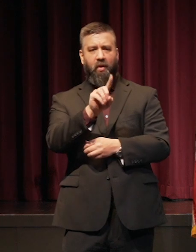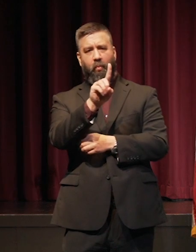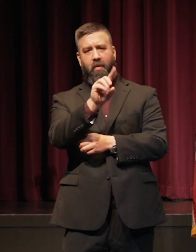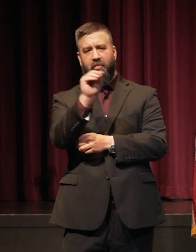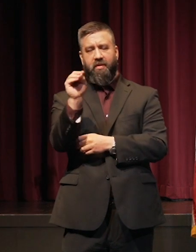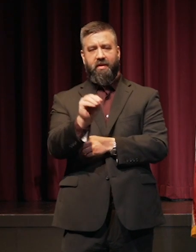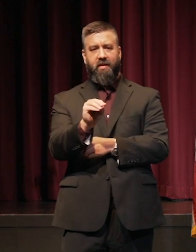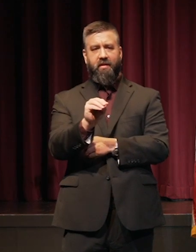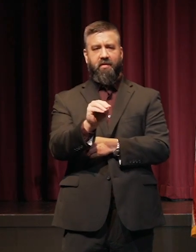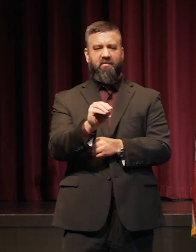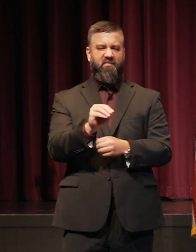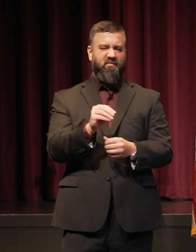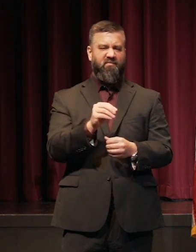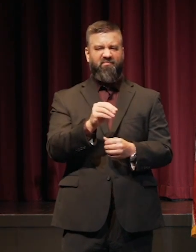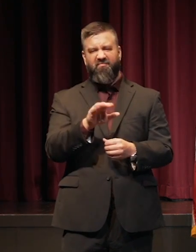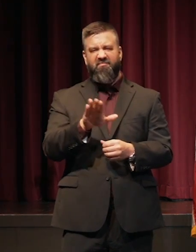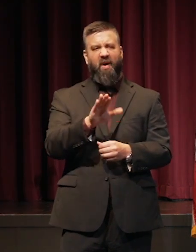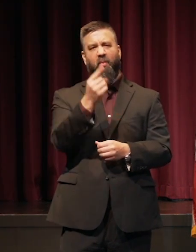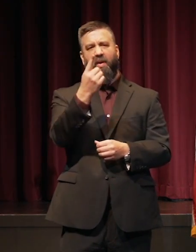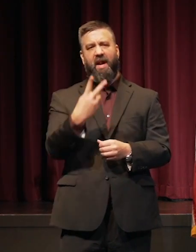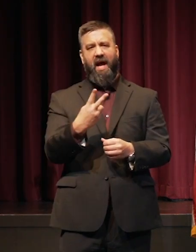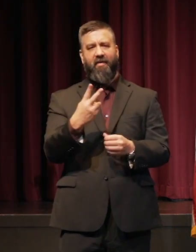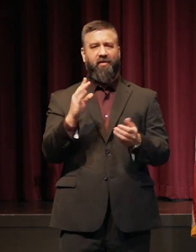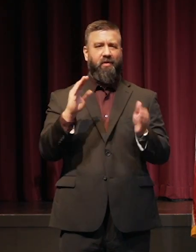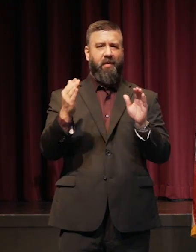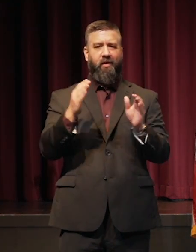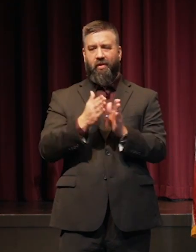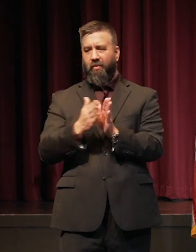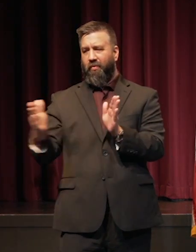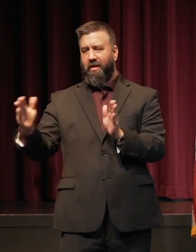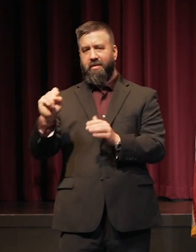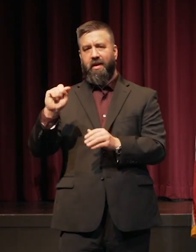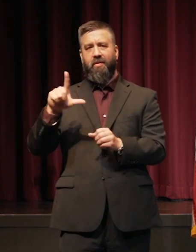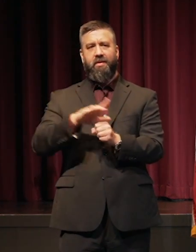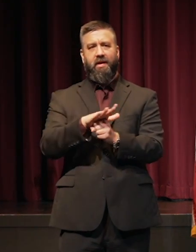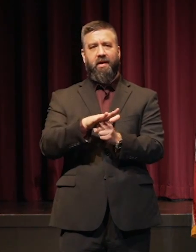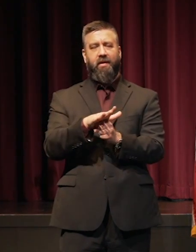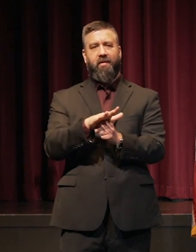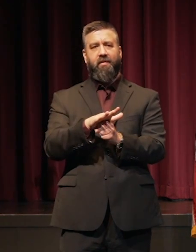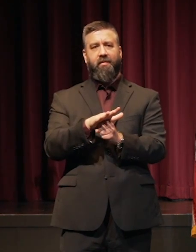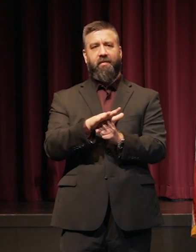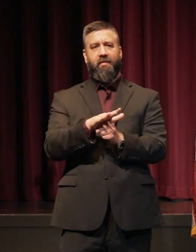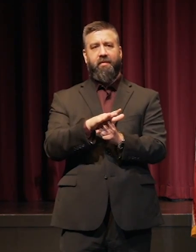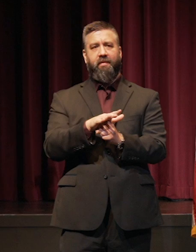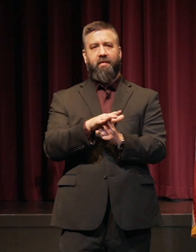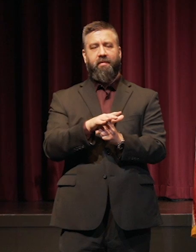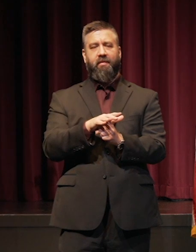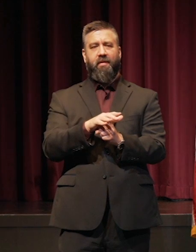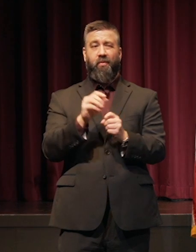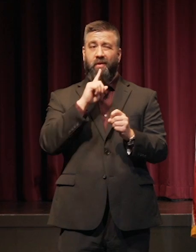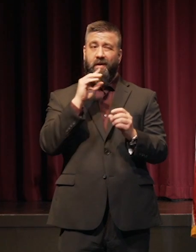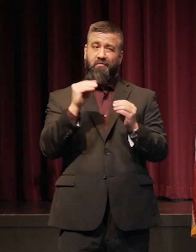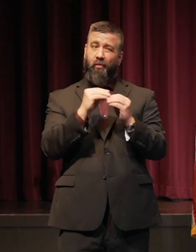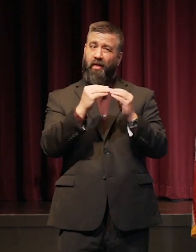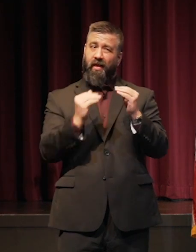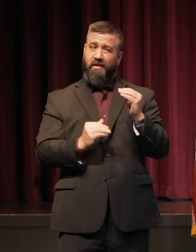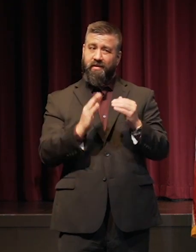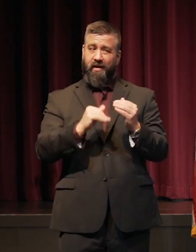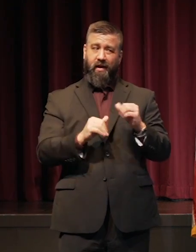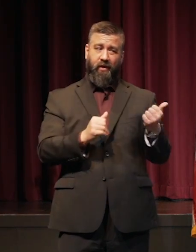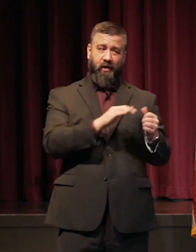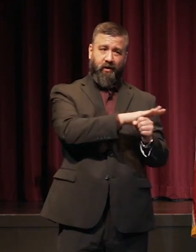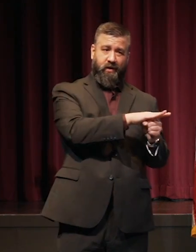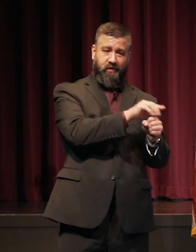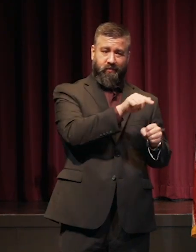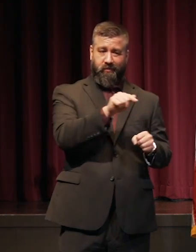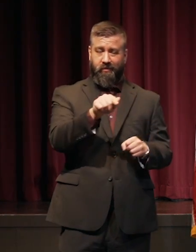It's about half of what it is in the rest of St. Louis County, and much less in other pockets of St. Louis County. So the County Public